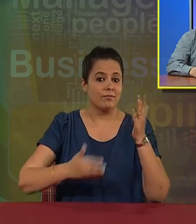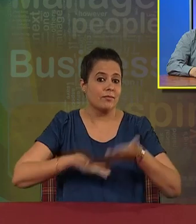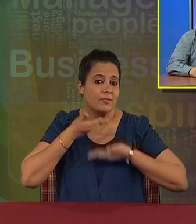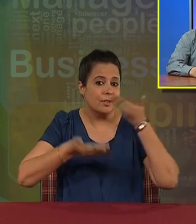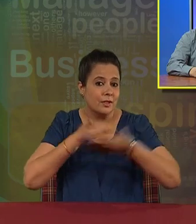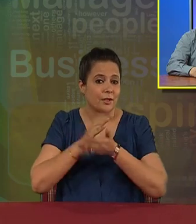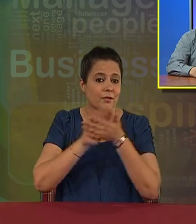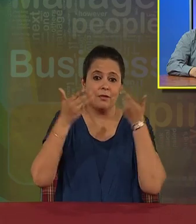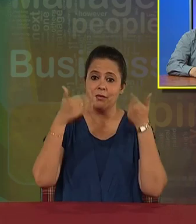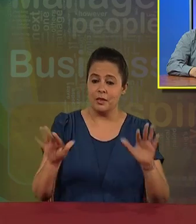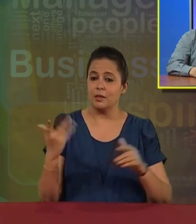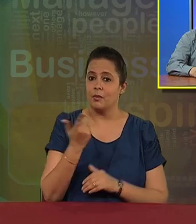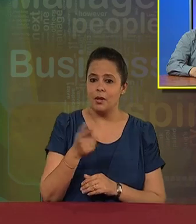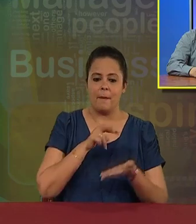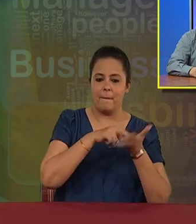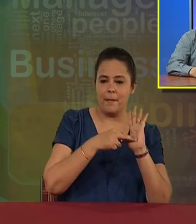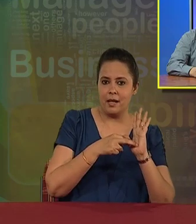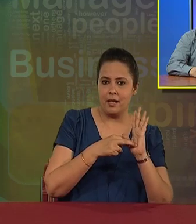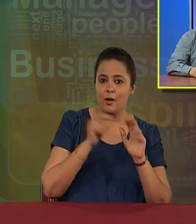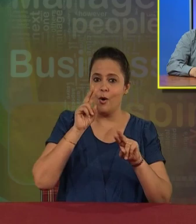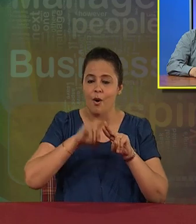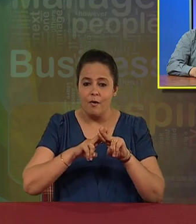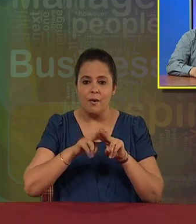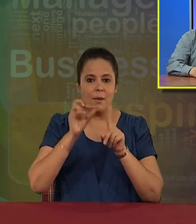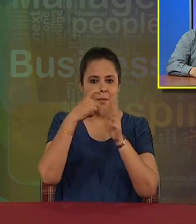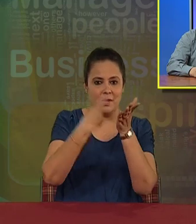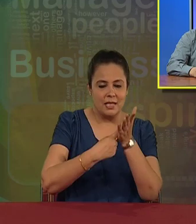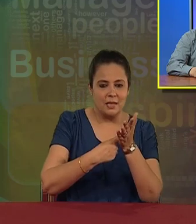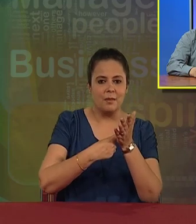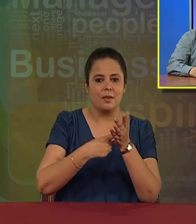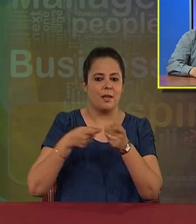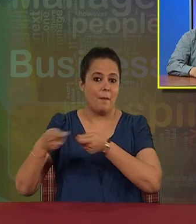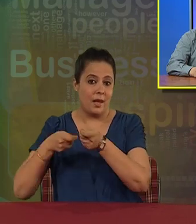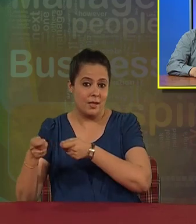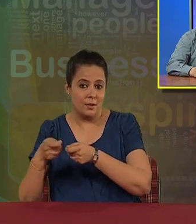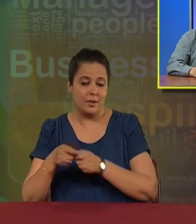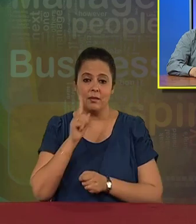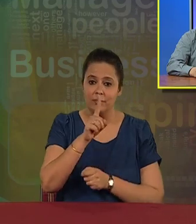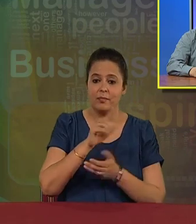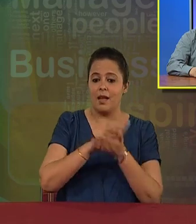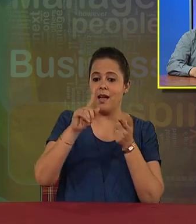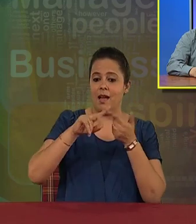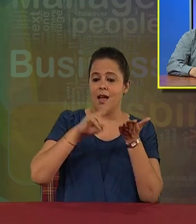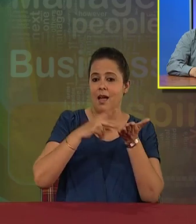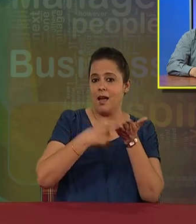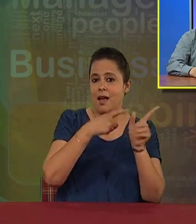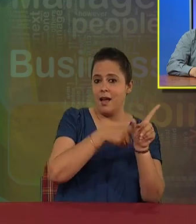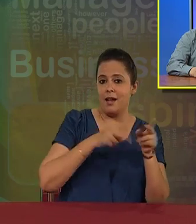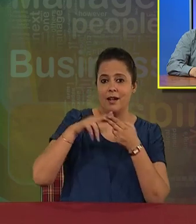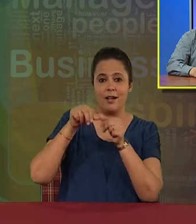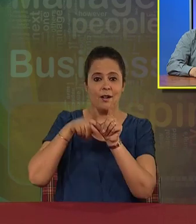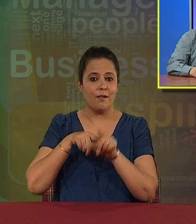have finished the meaning of principles of management and the principles given by the father of general